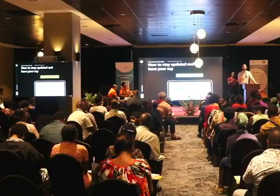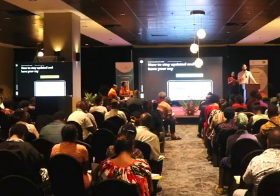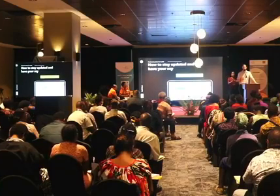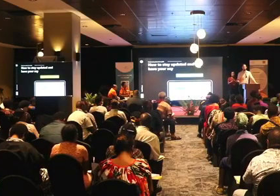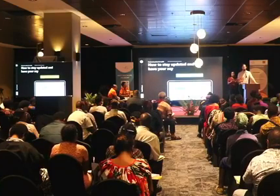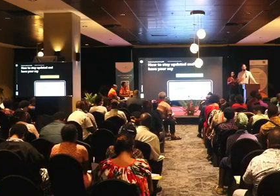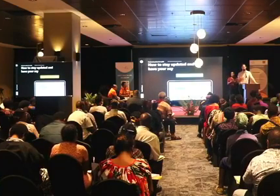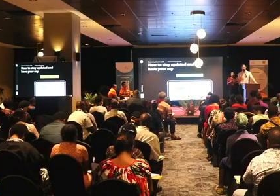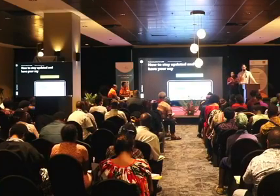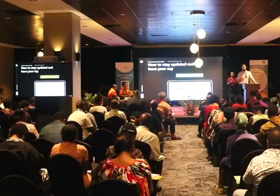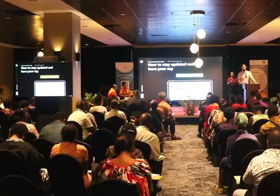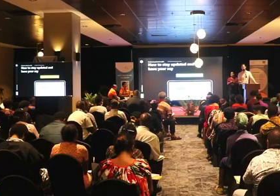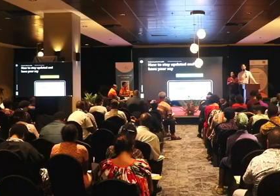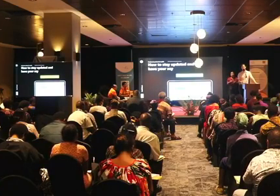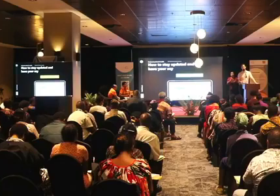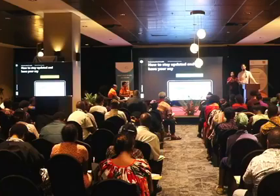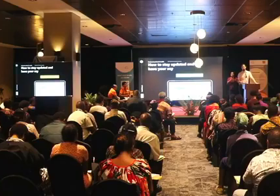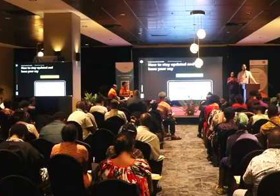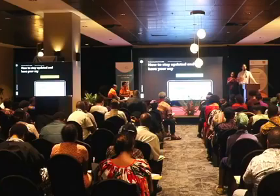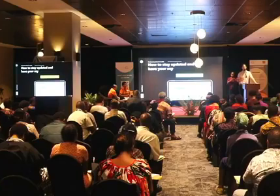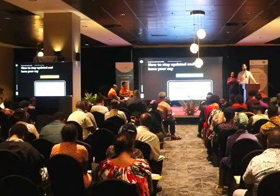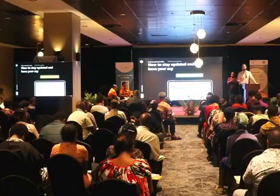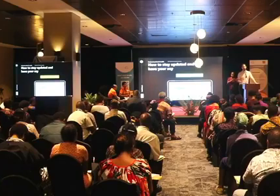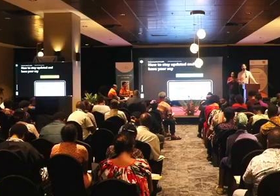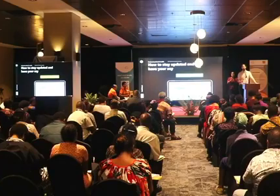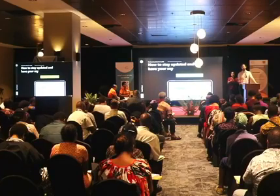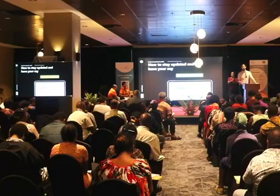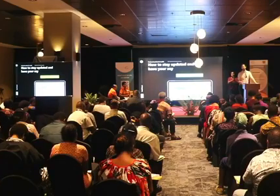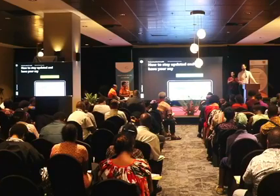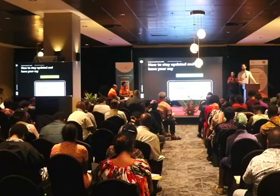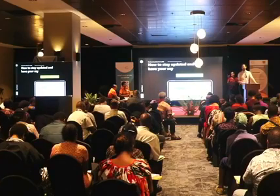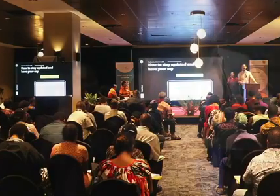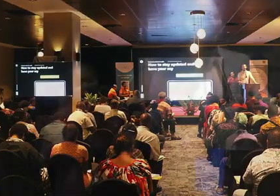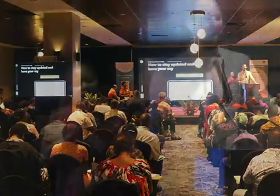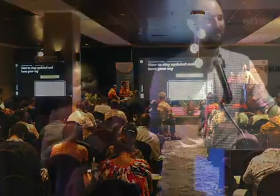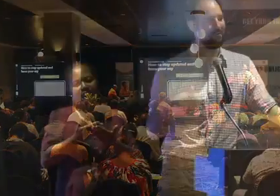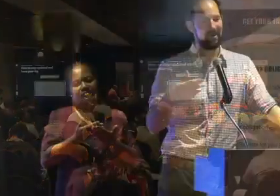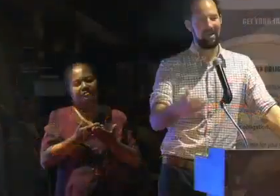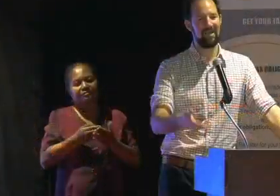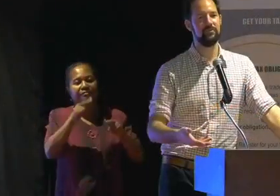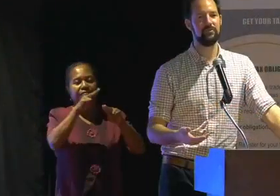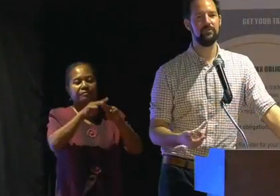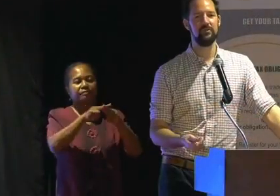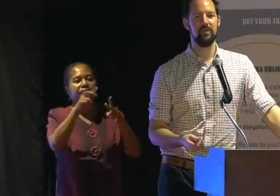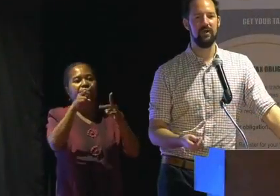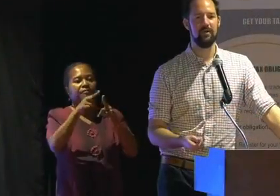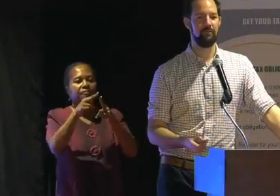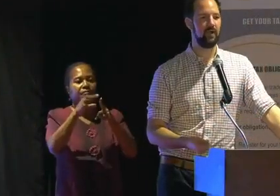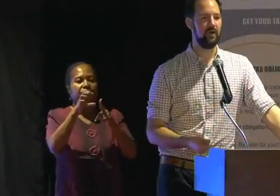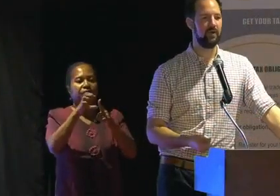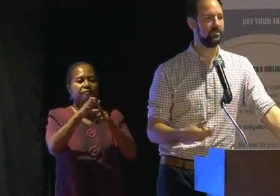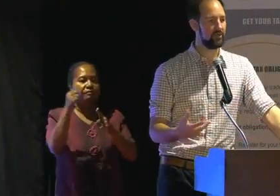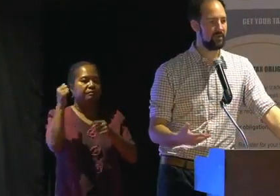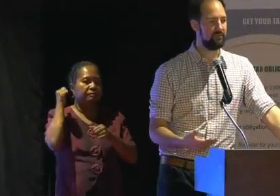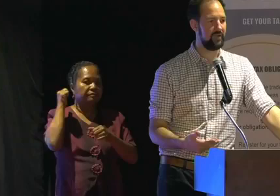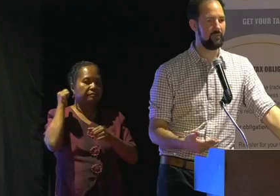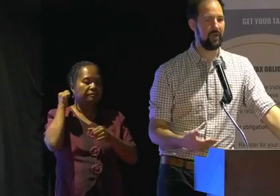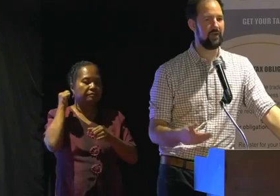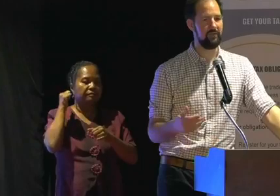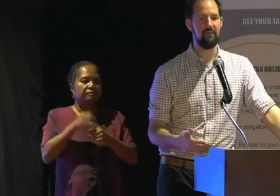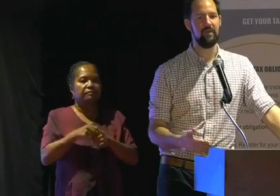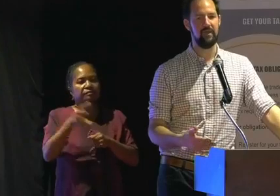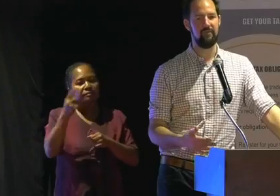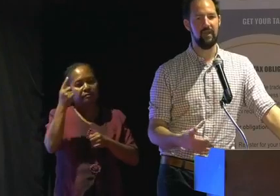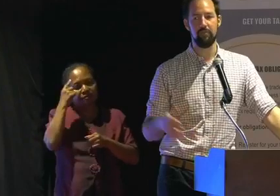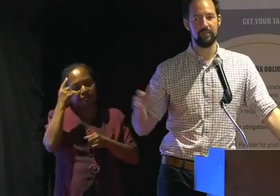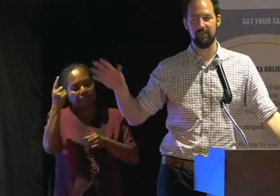them motivated, lets them know they're on the right track. And we do receive a lot of that as well. But when it comes to constructive feedback,